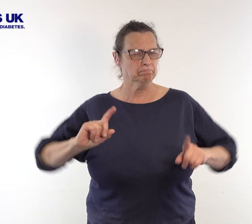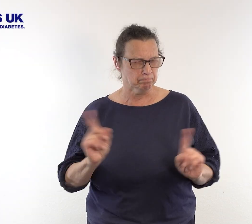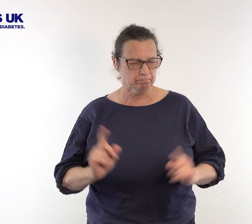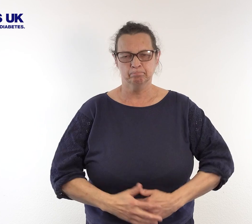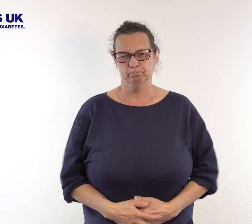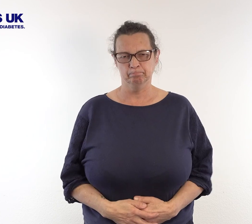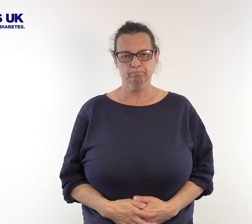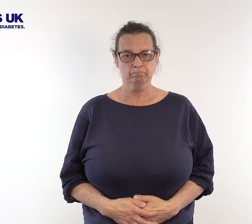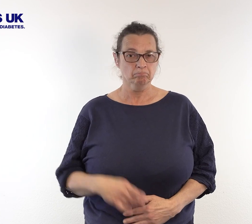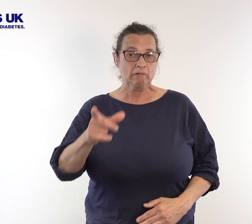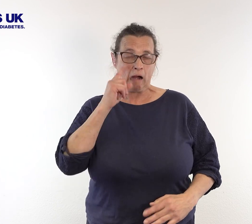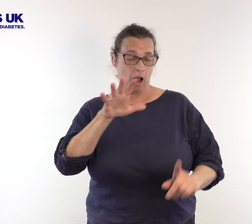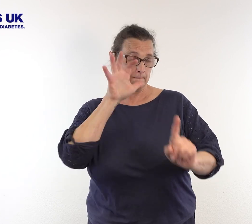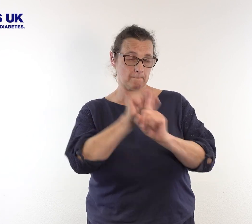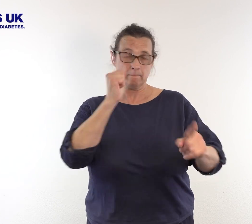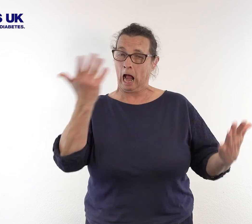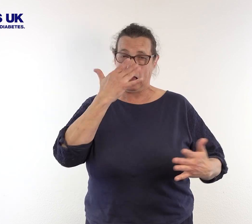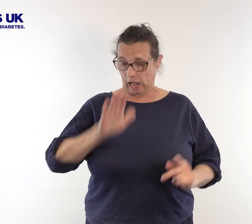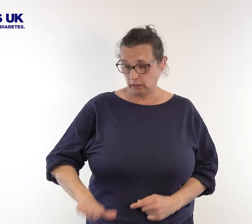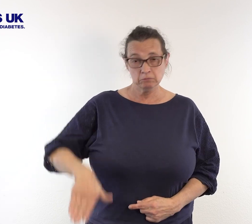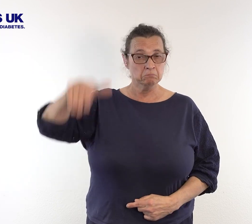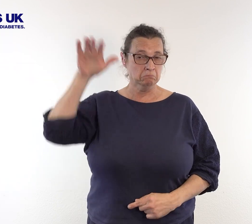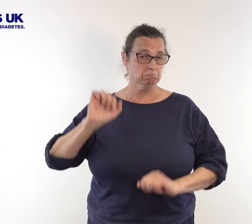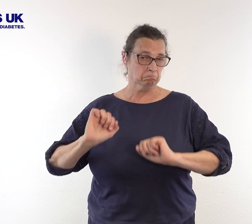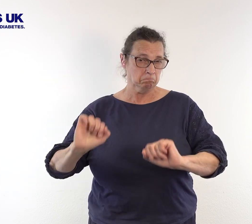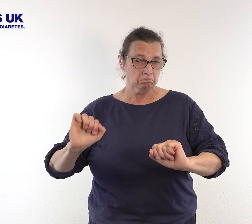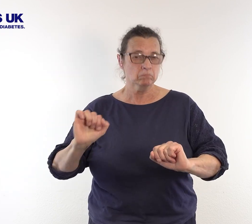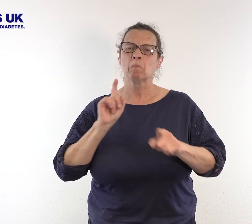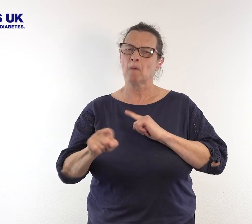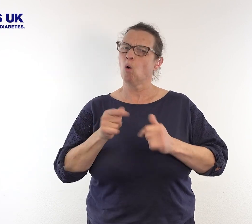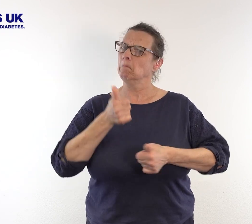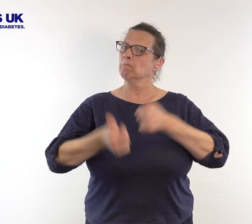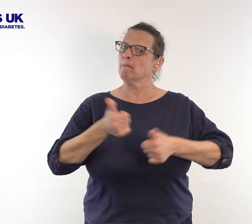Type 1 diabetes. Type 1 diabetes can be diagnosed at any age.